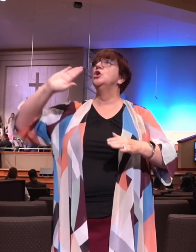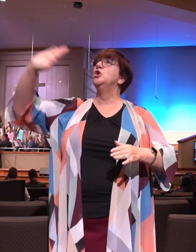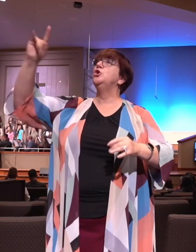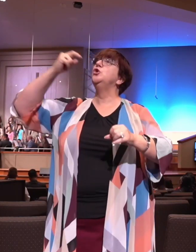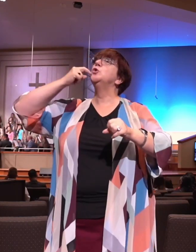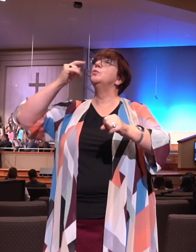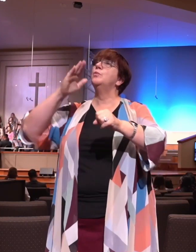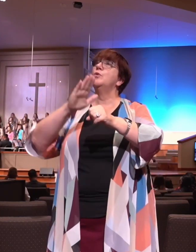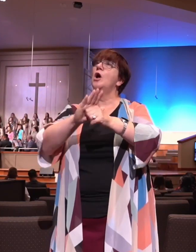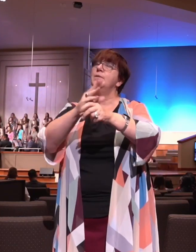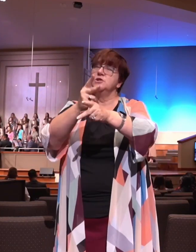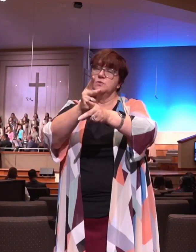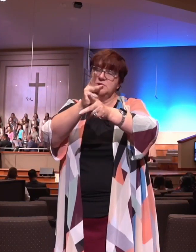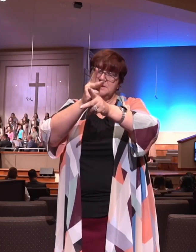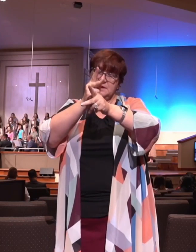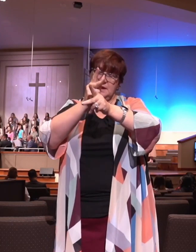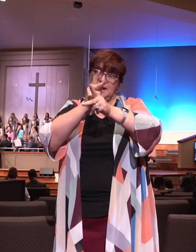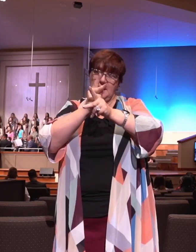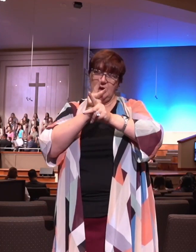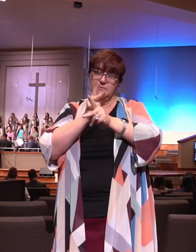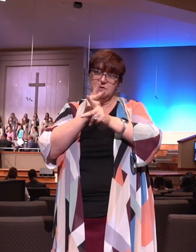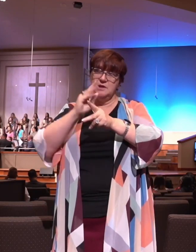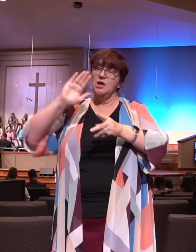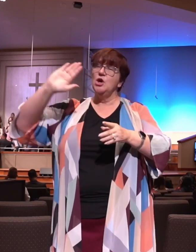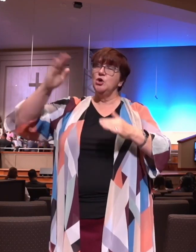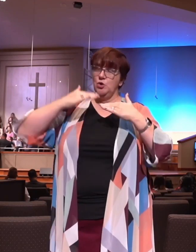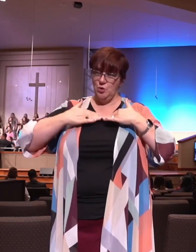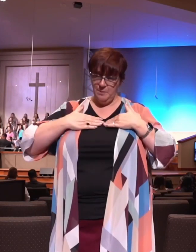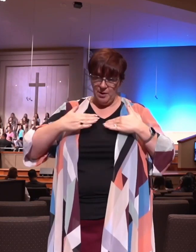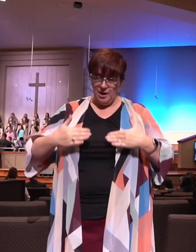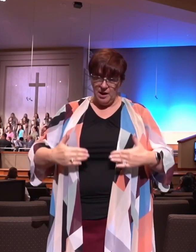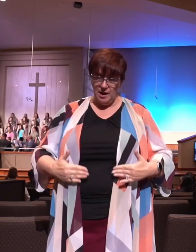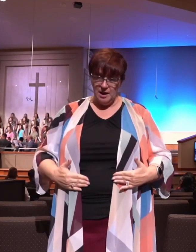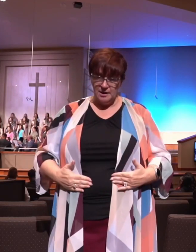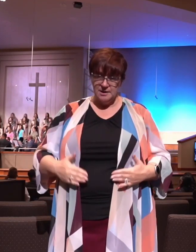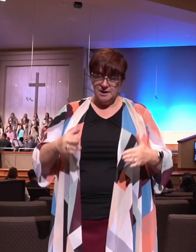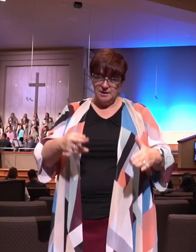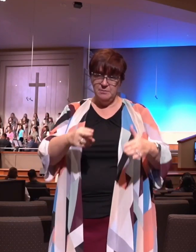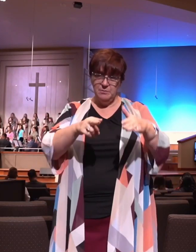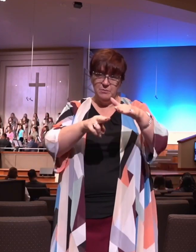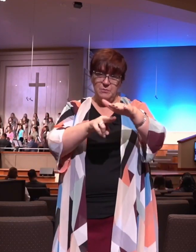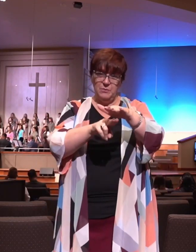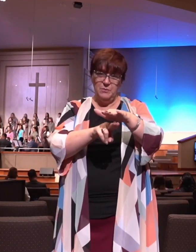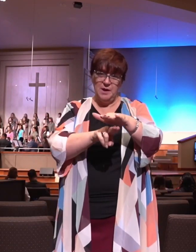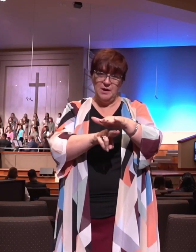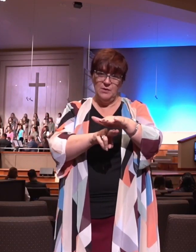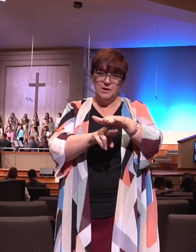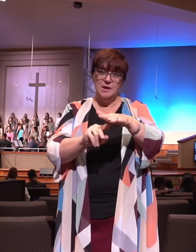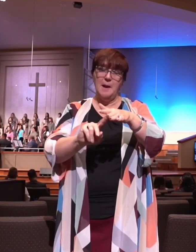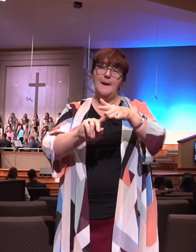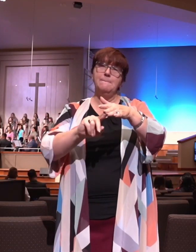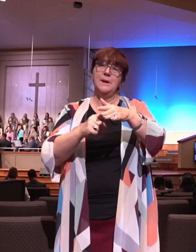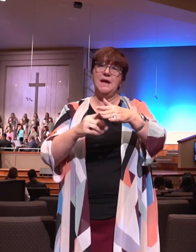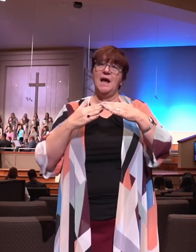Your buried body began to breathe. breathe.